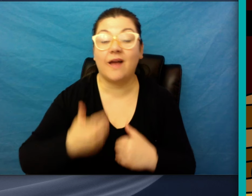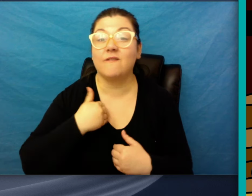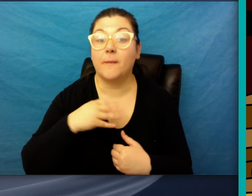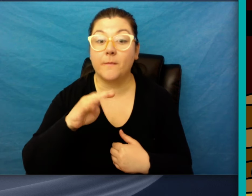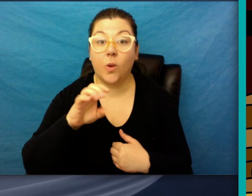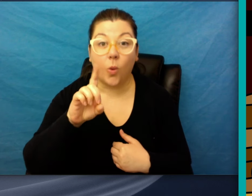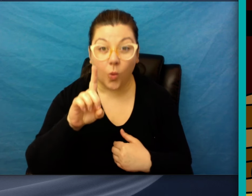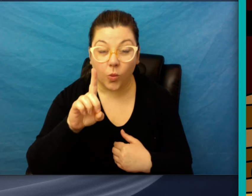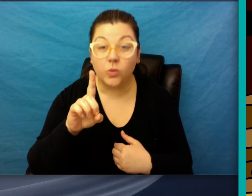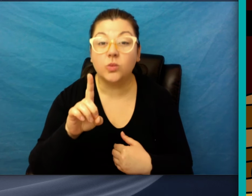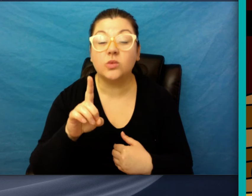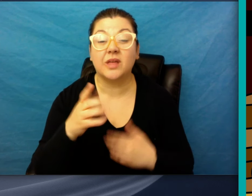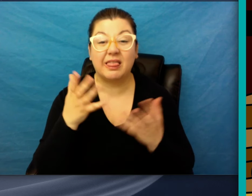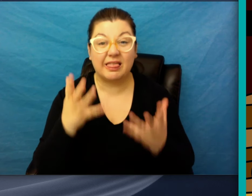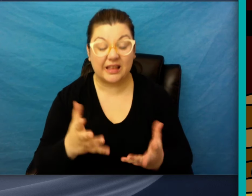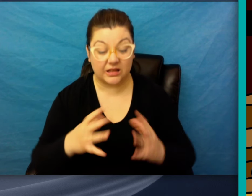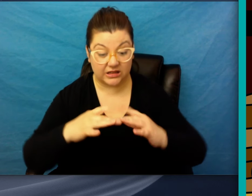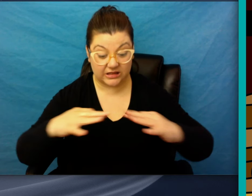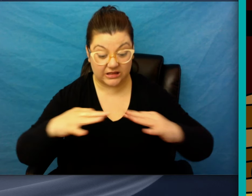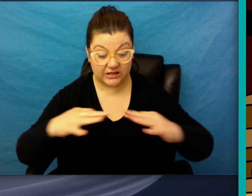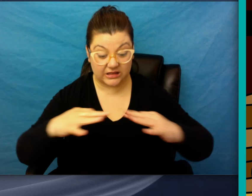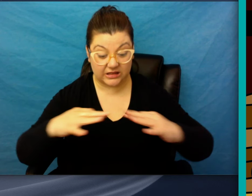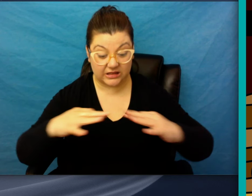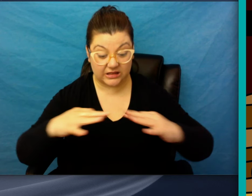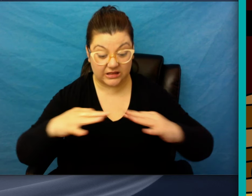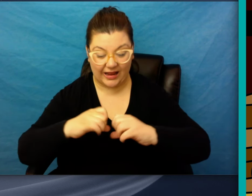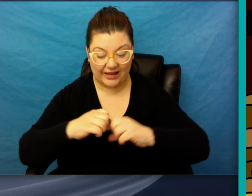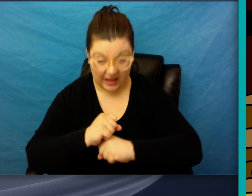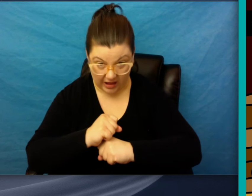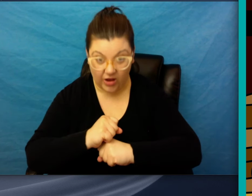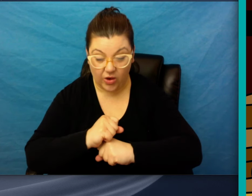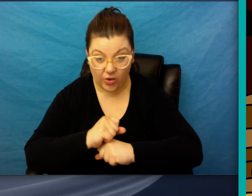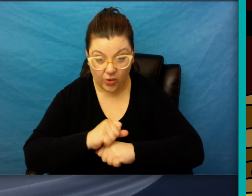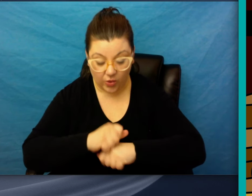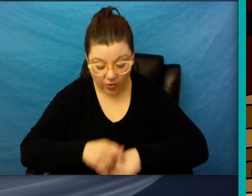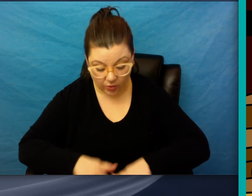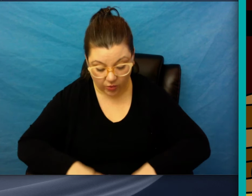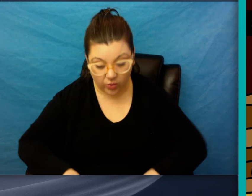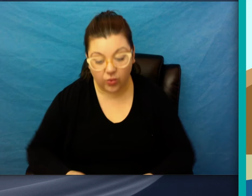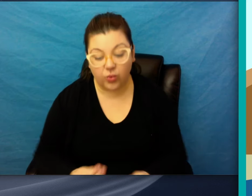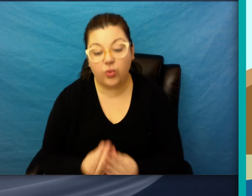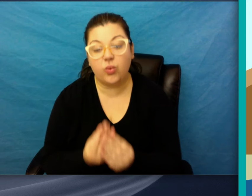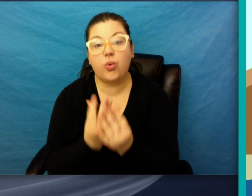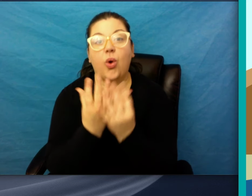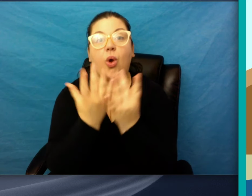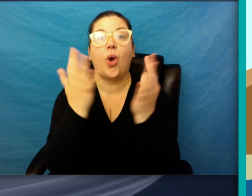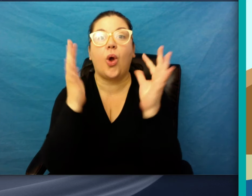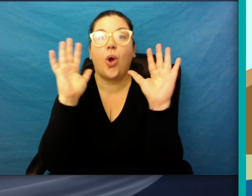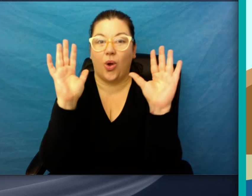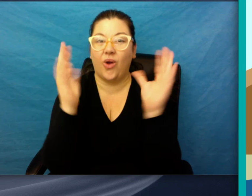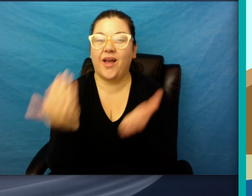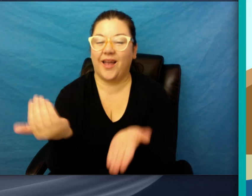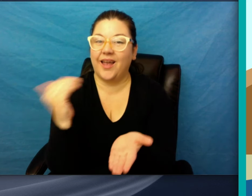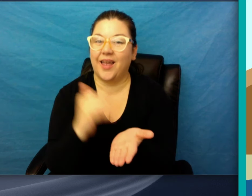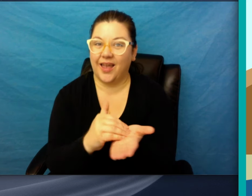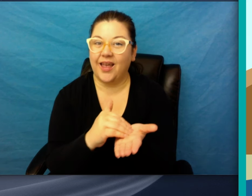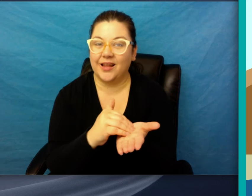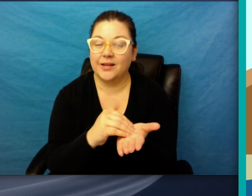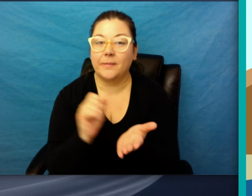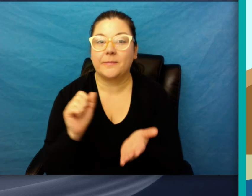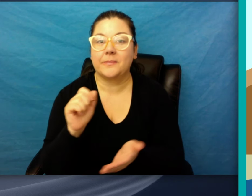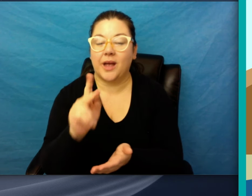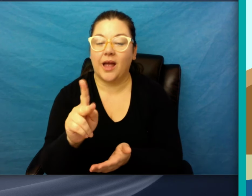plants into reusable elements and recycling nutrients back into the food web. Humans have to be more careful to protect